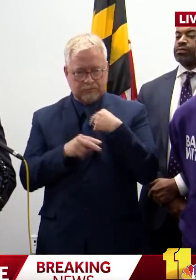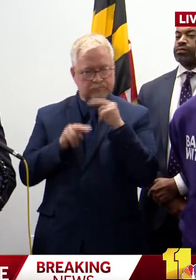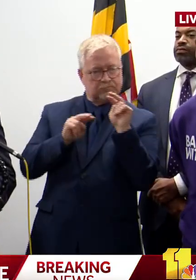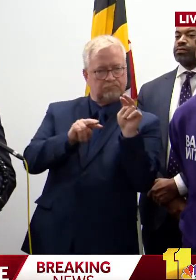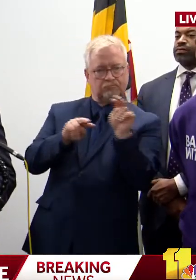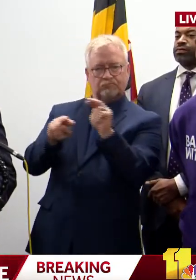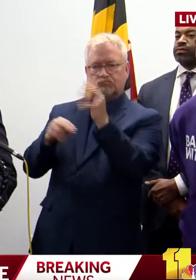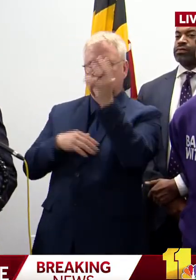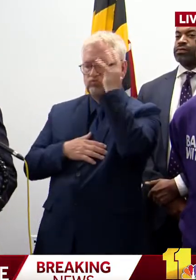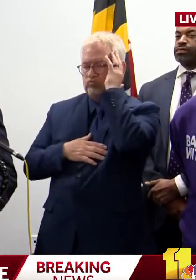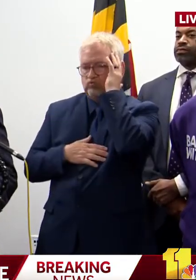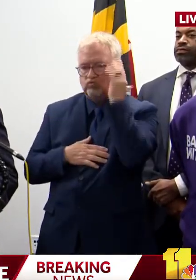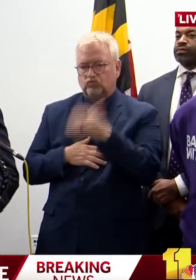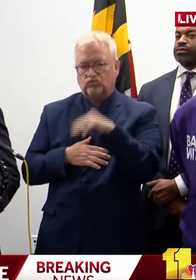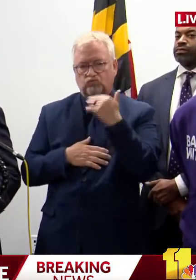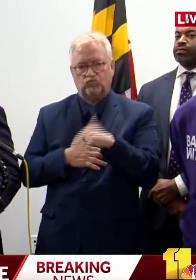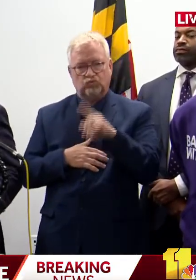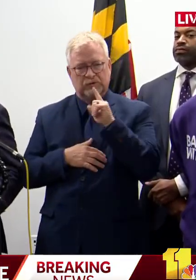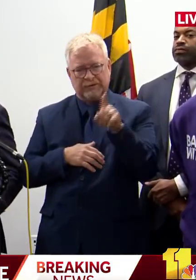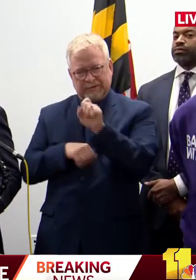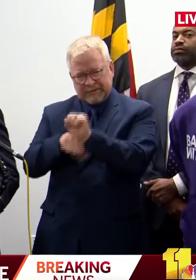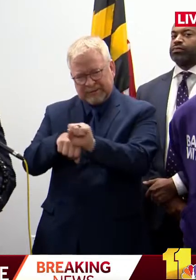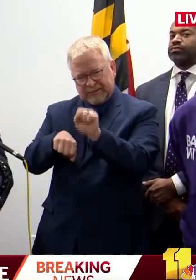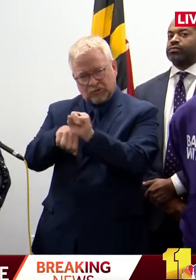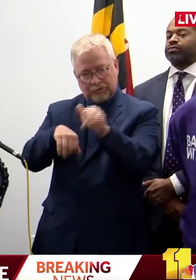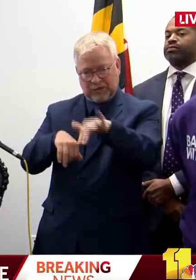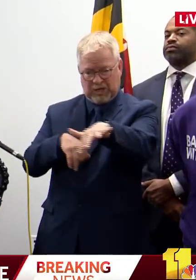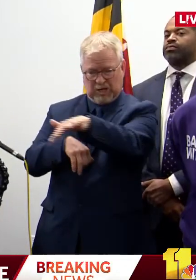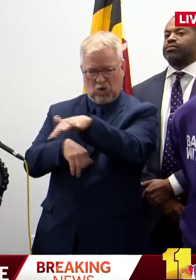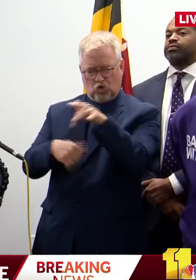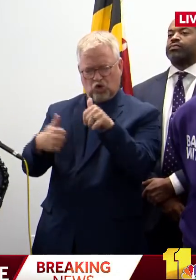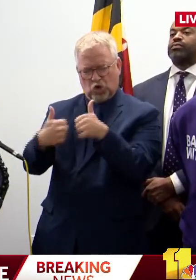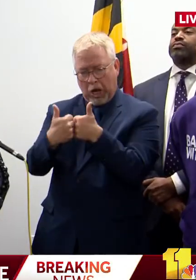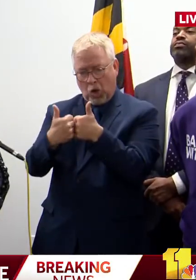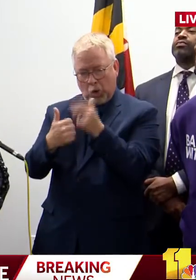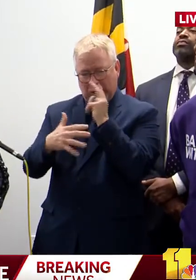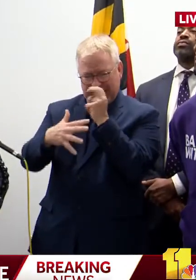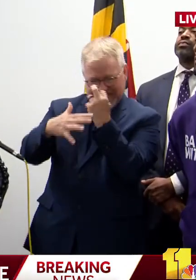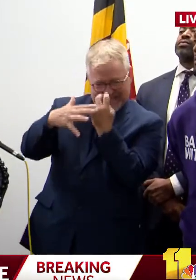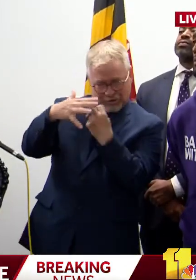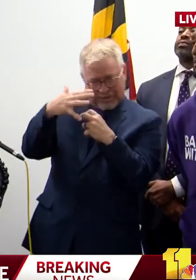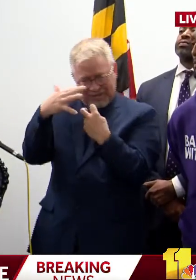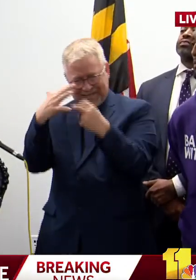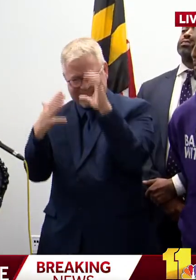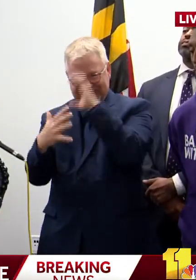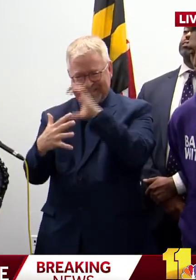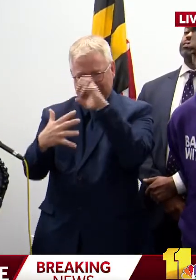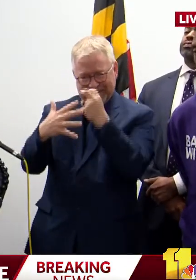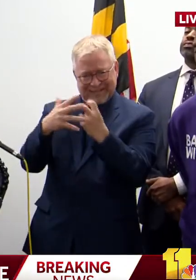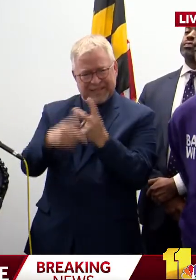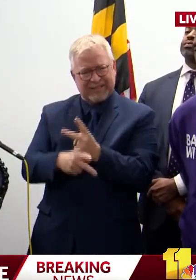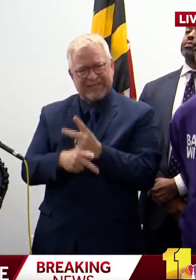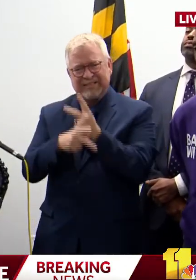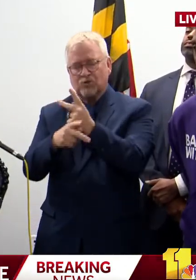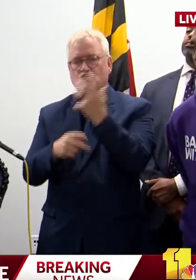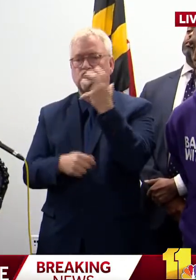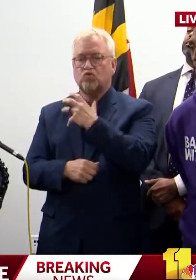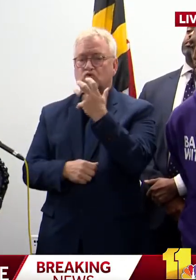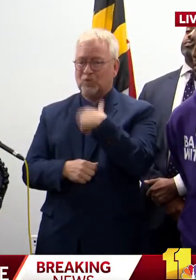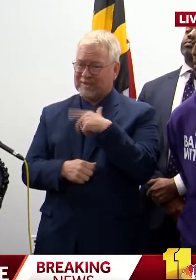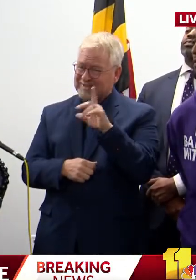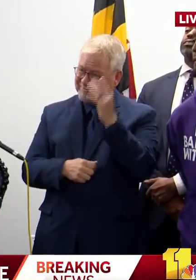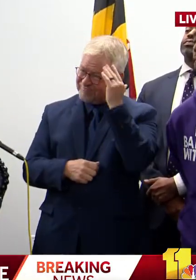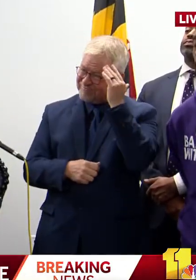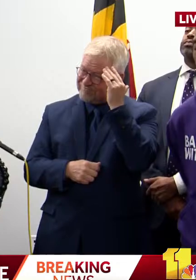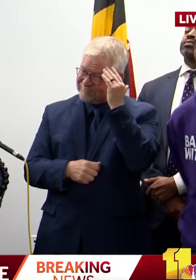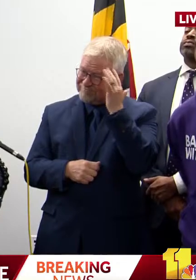activities, and it was extremely challenging, to say the least. And we know that the quick action of our first